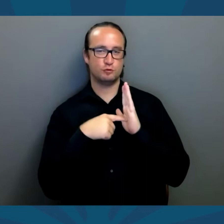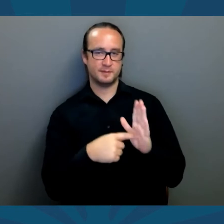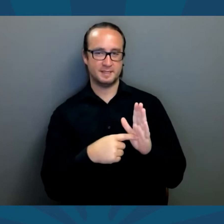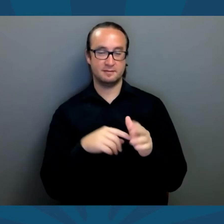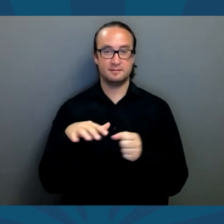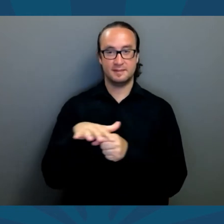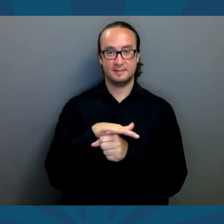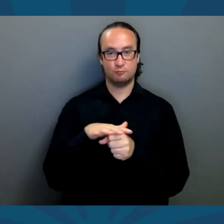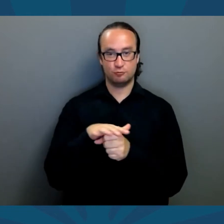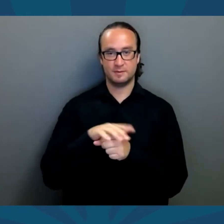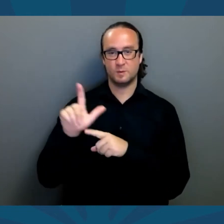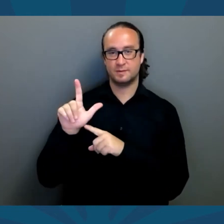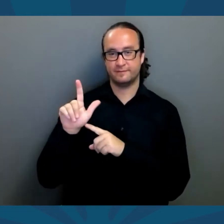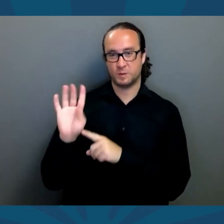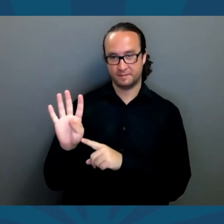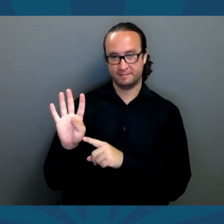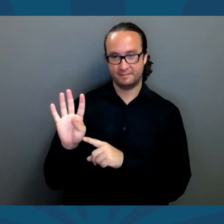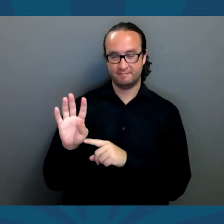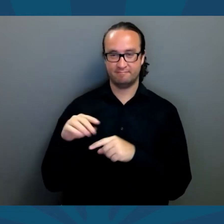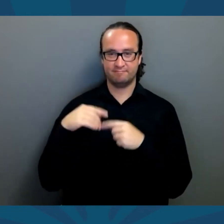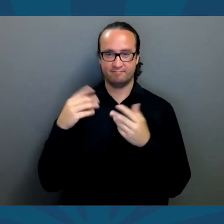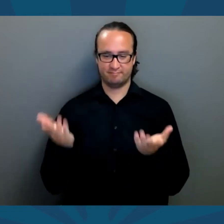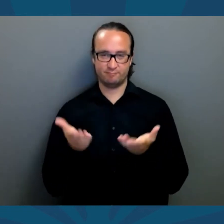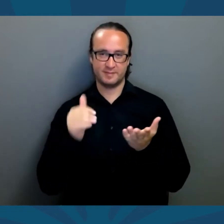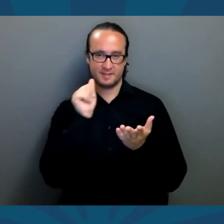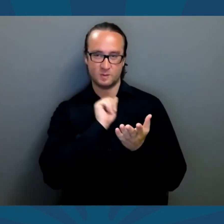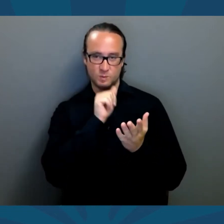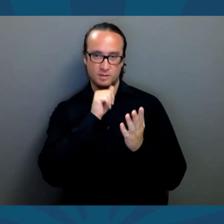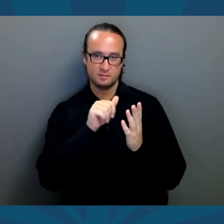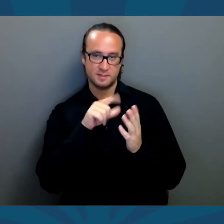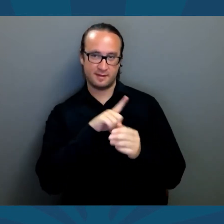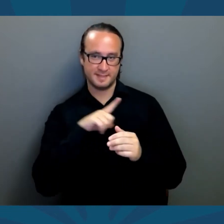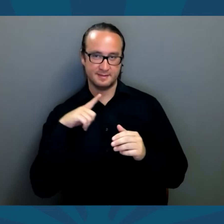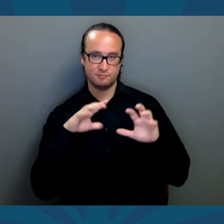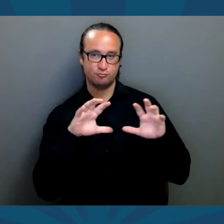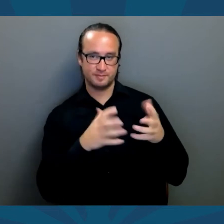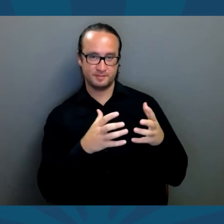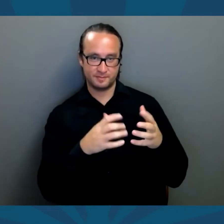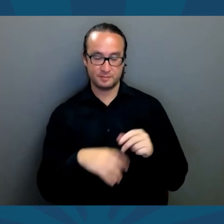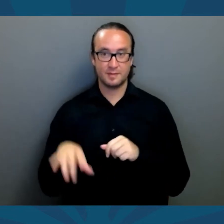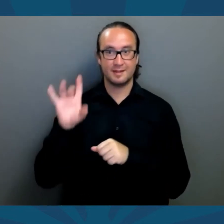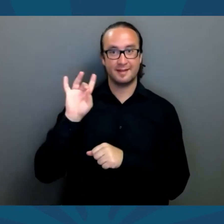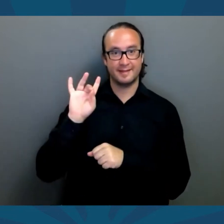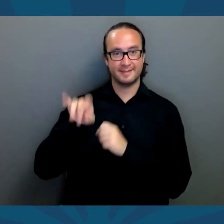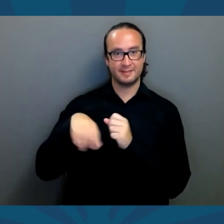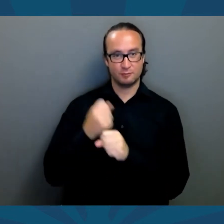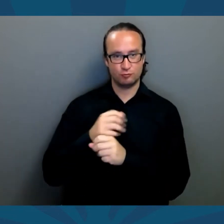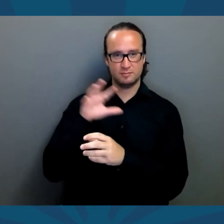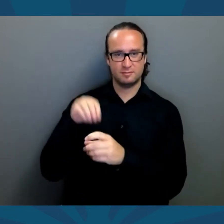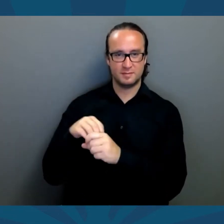For the past 11 years, I have represented LD 24 in the Arizona